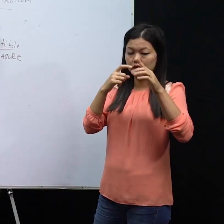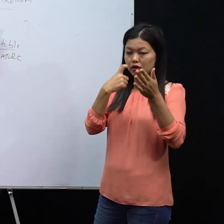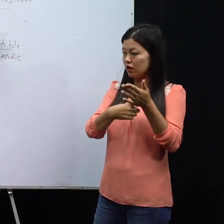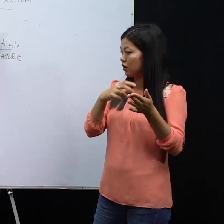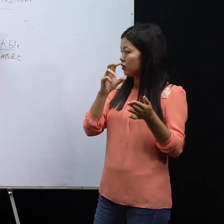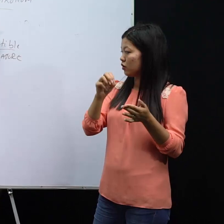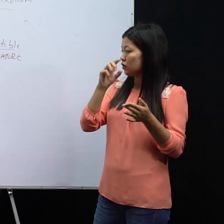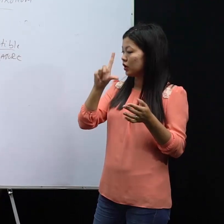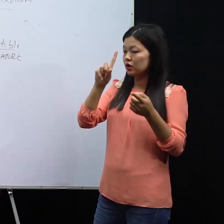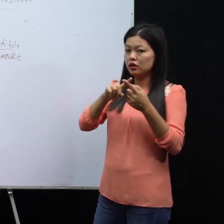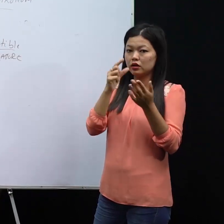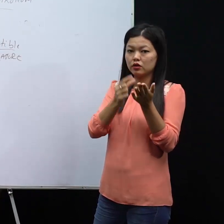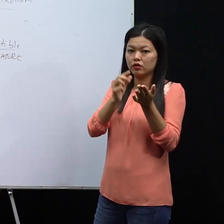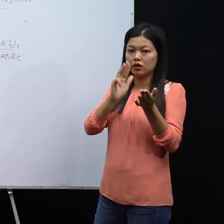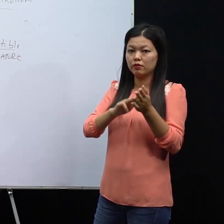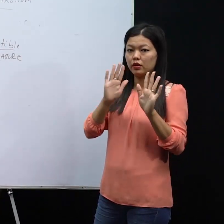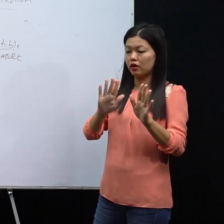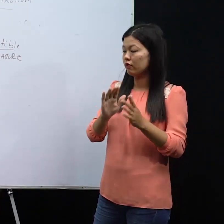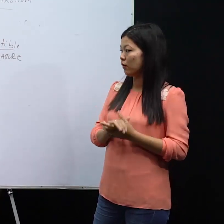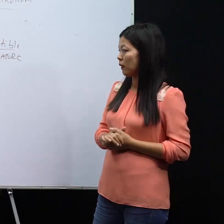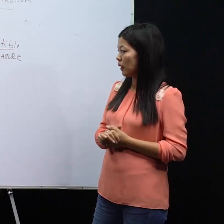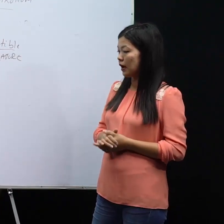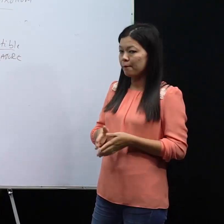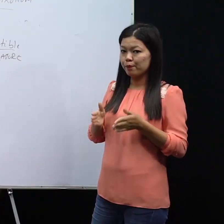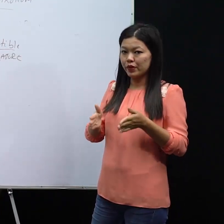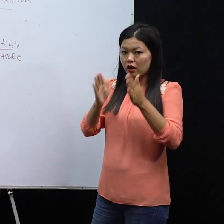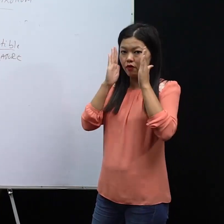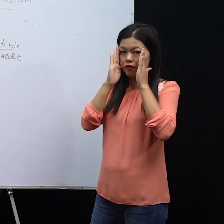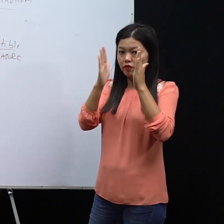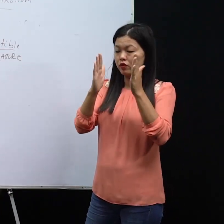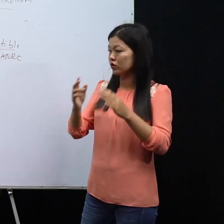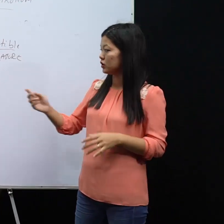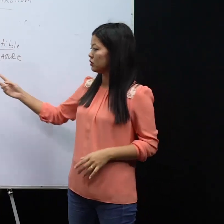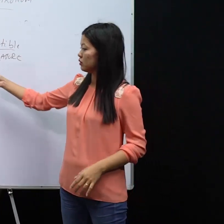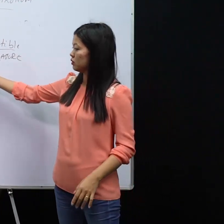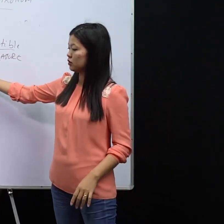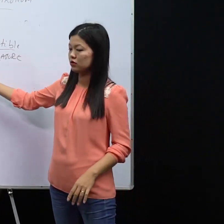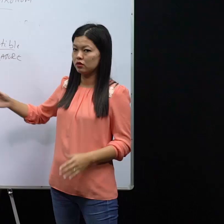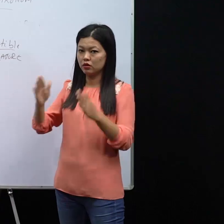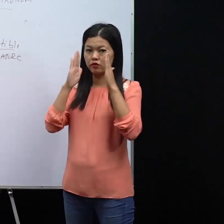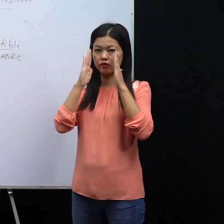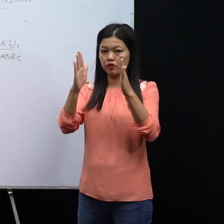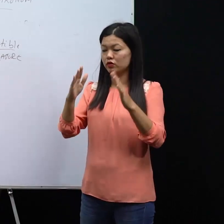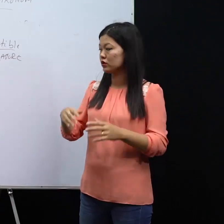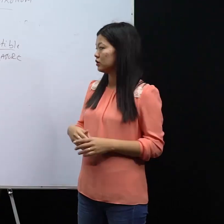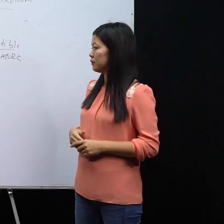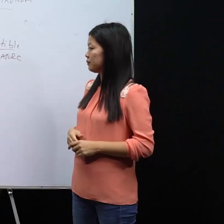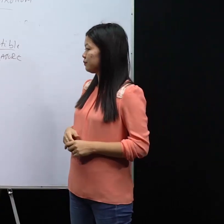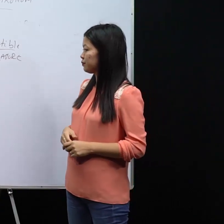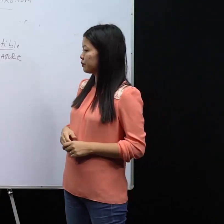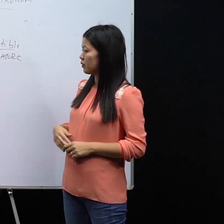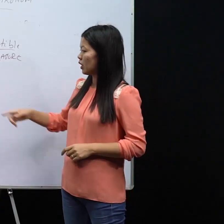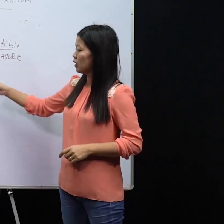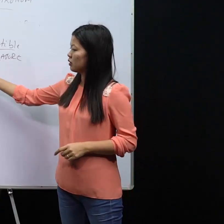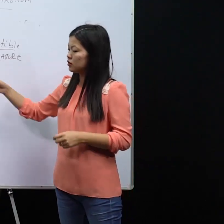and petroleum. So now we will study about the formation of coal. Clear? We'll study the